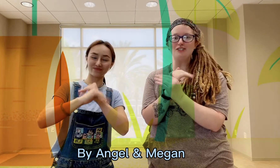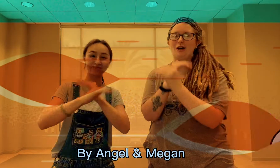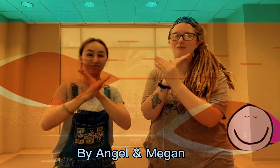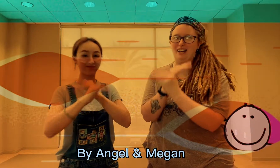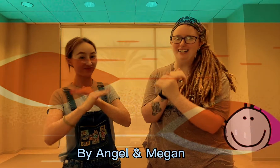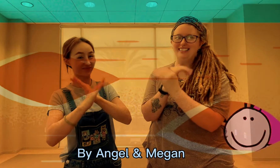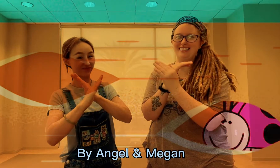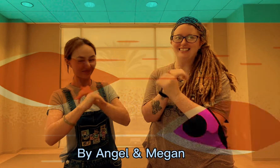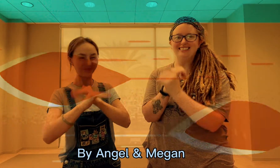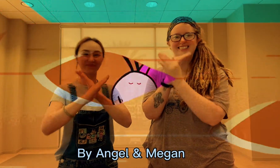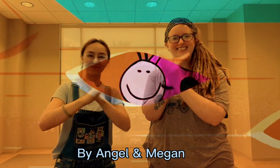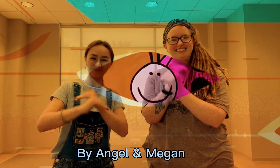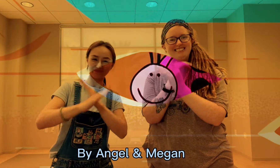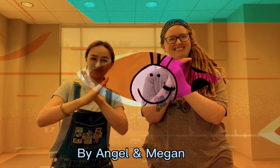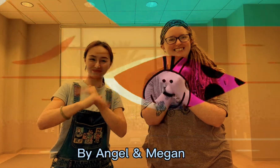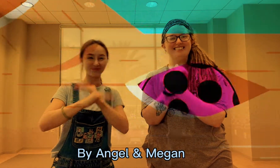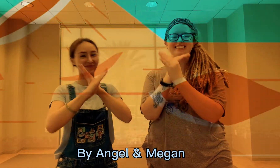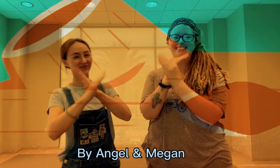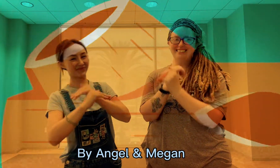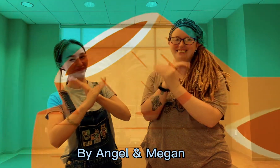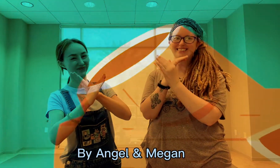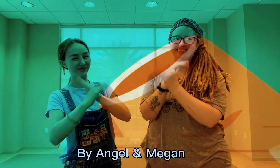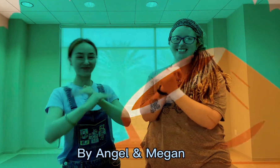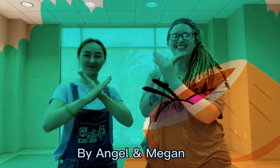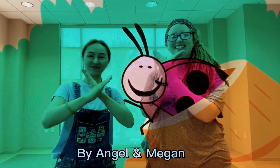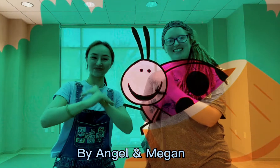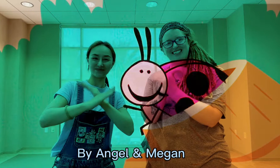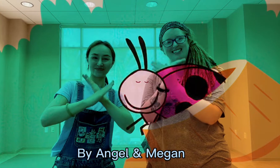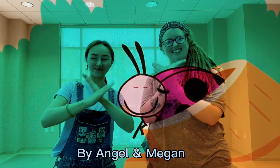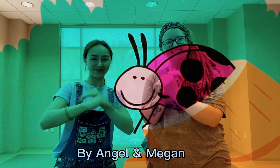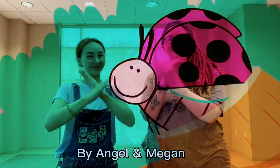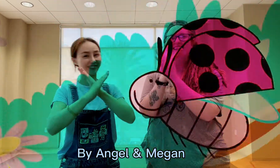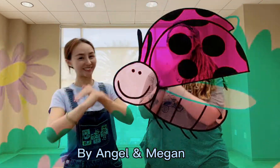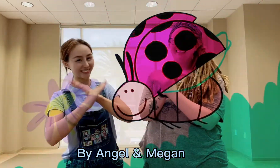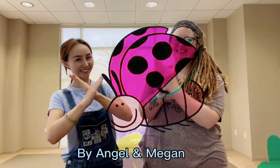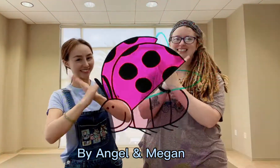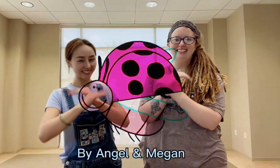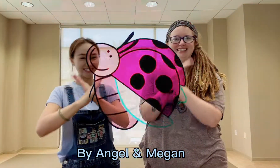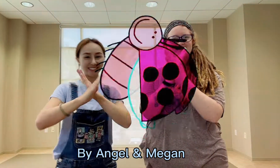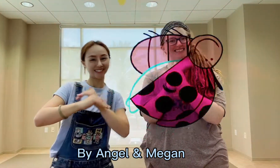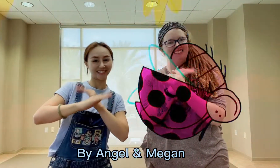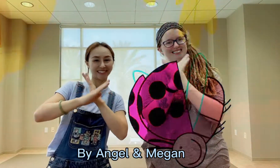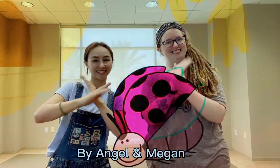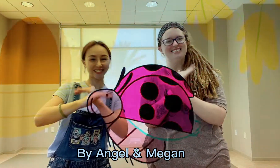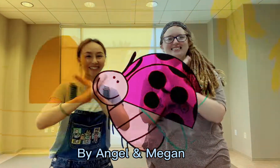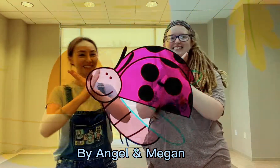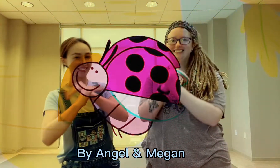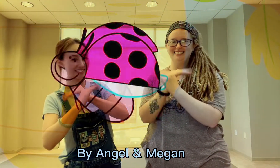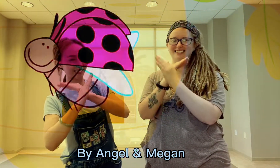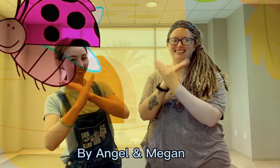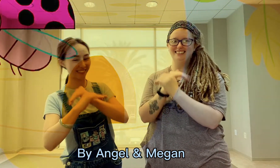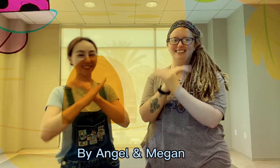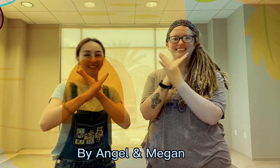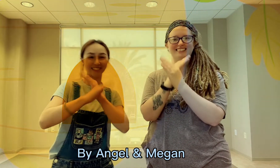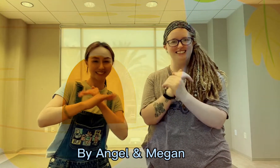job, you guys. Ladybug, ladybug, ladybug, lady, lady, lady, lady,